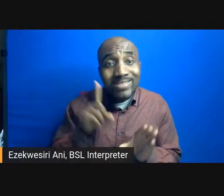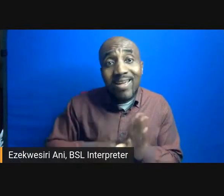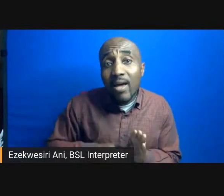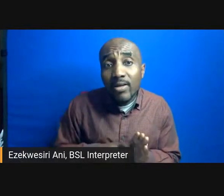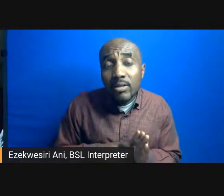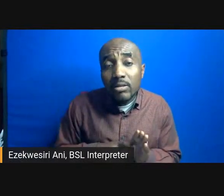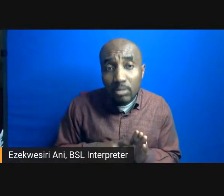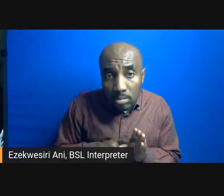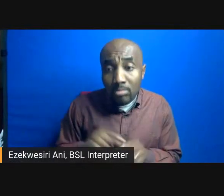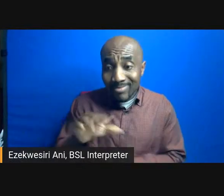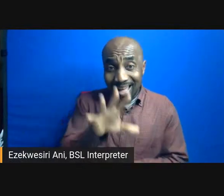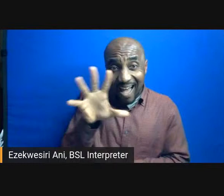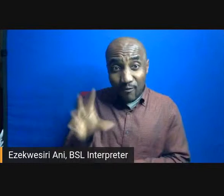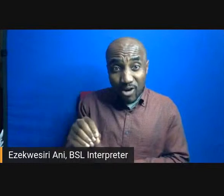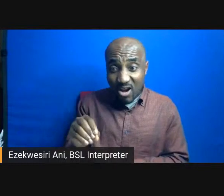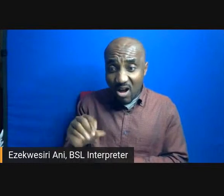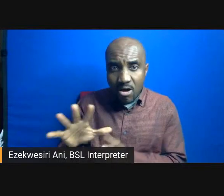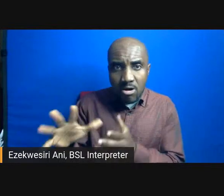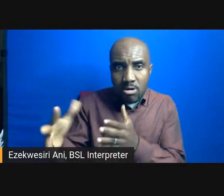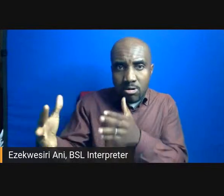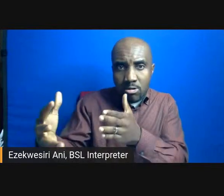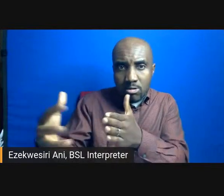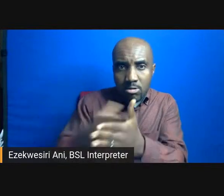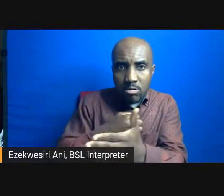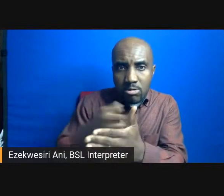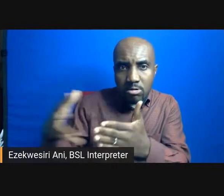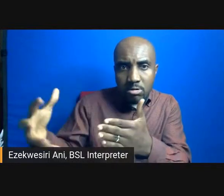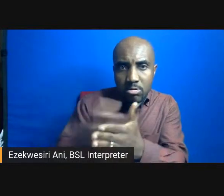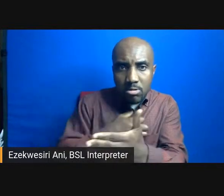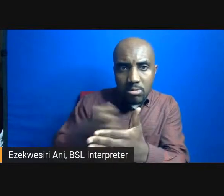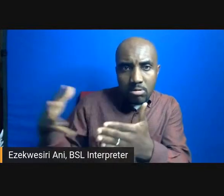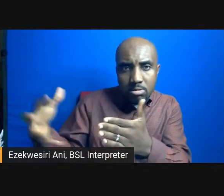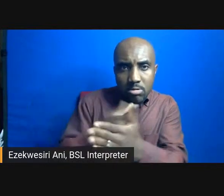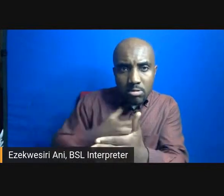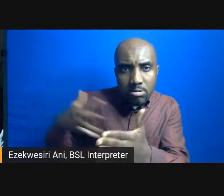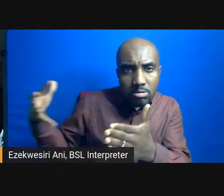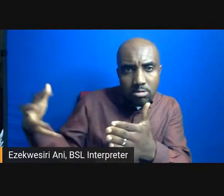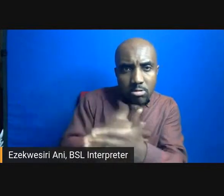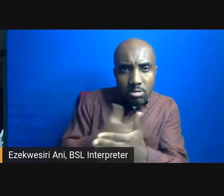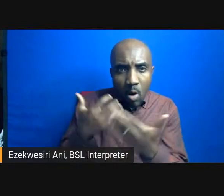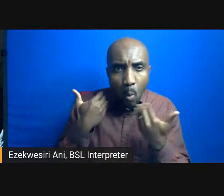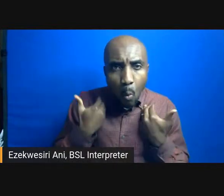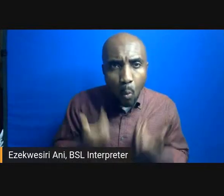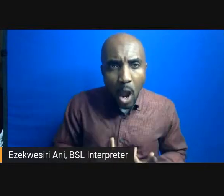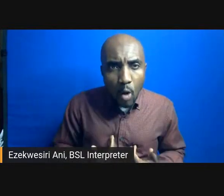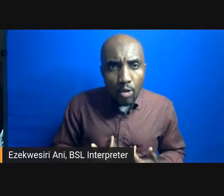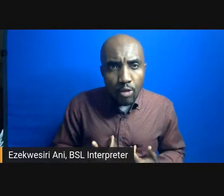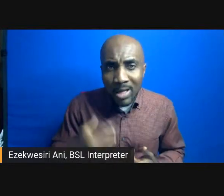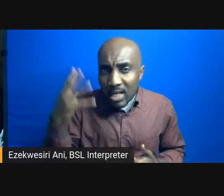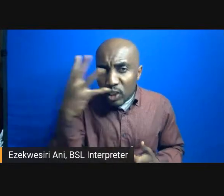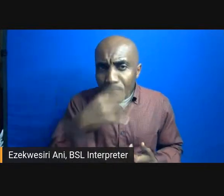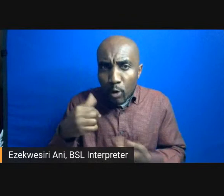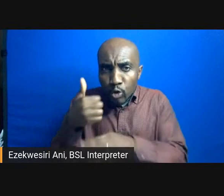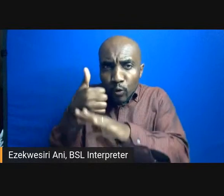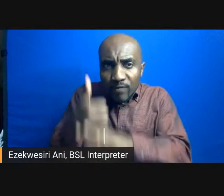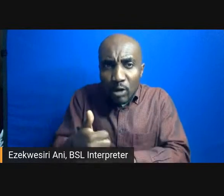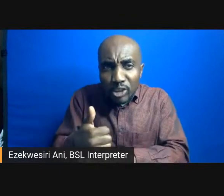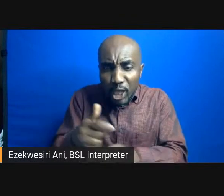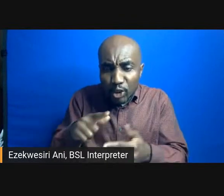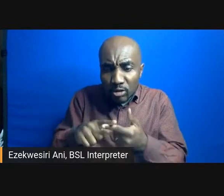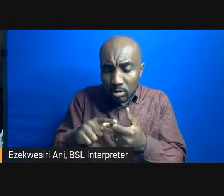the continent would be stripped of what remained of its wealth, its spiritual foundations, along with its